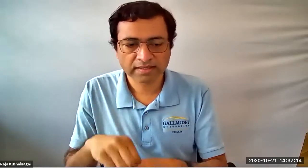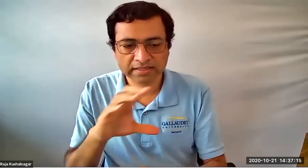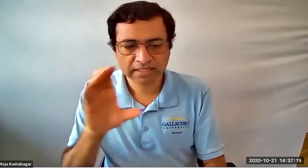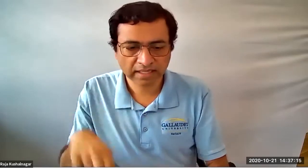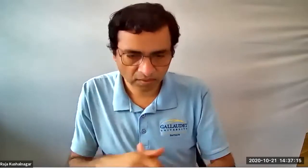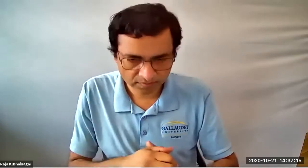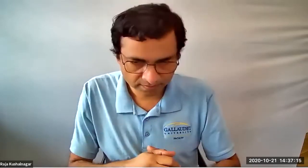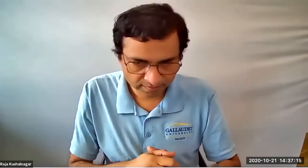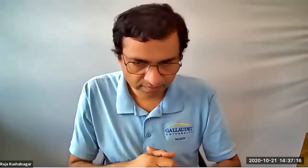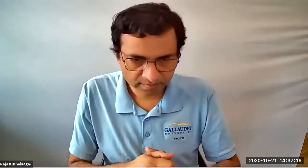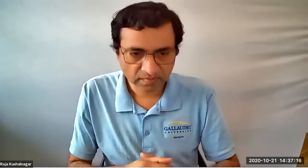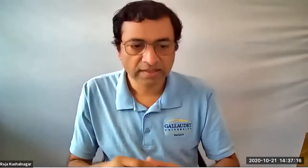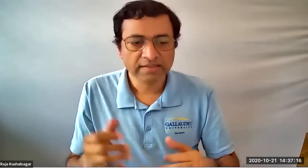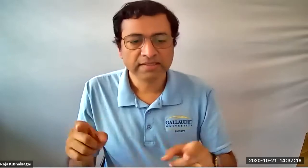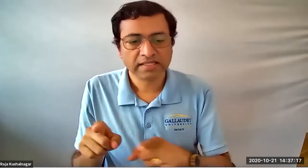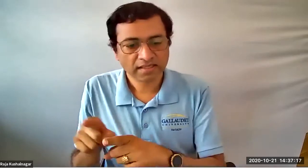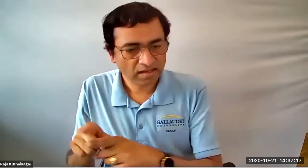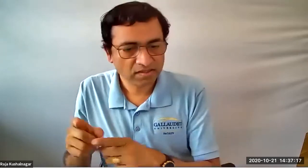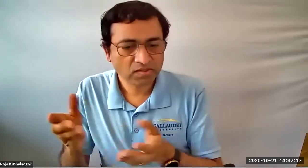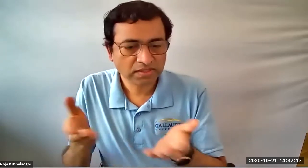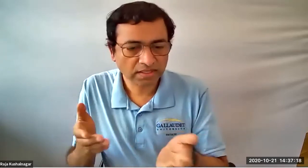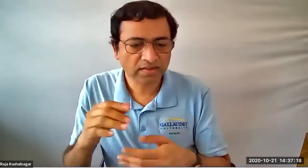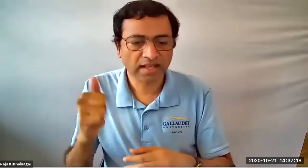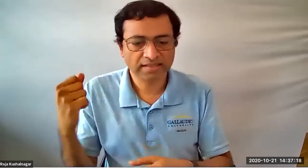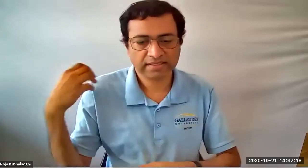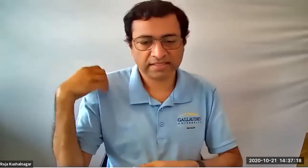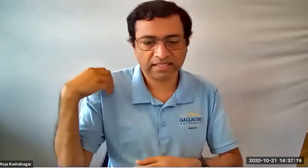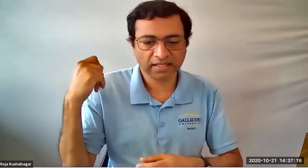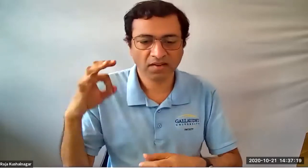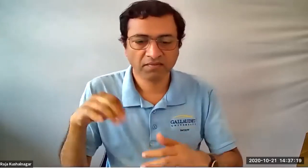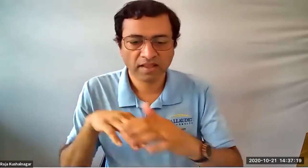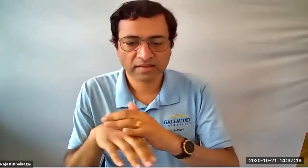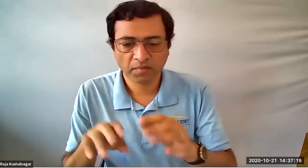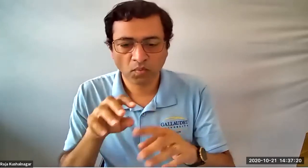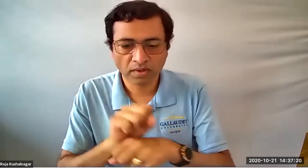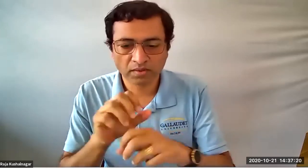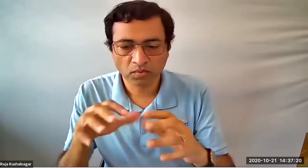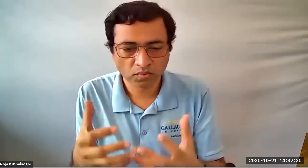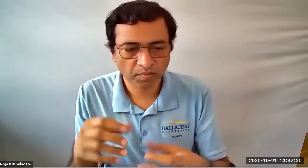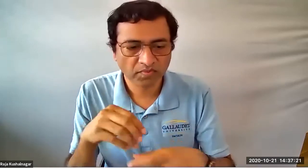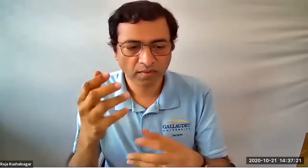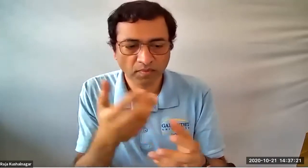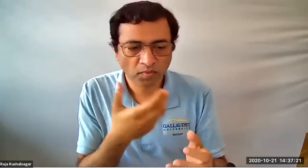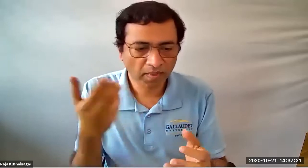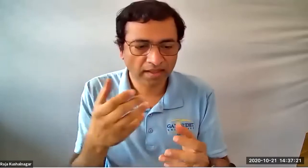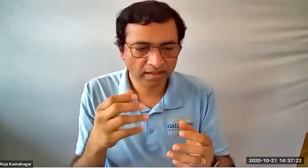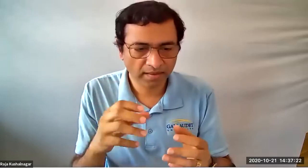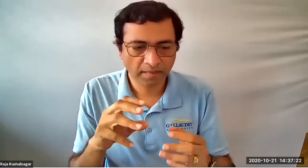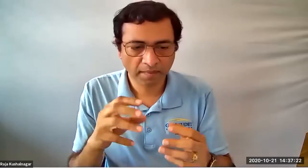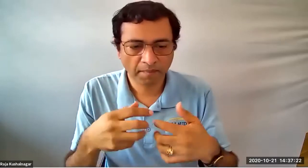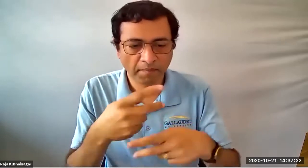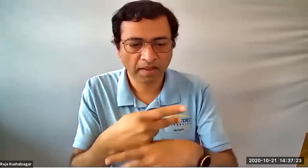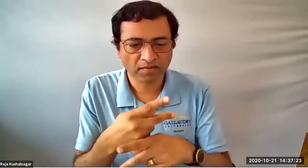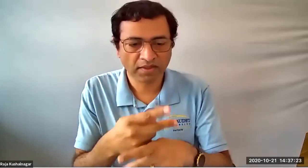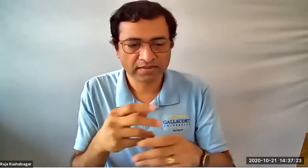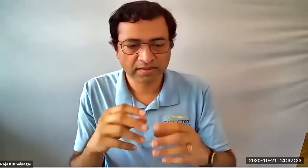for the Motorola Mobility Group in Chicago and worked with accessibility engineering.